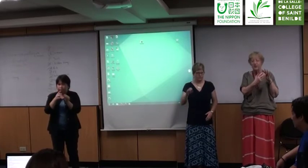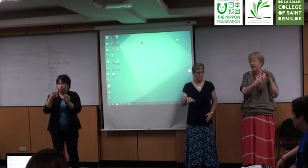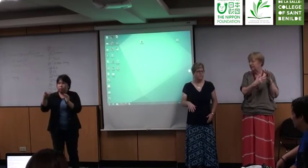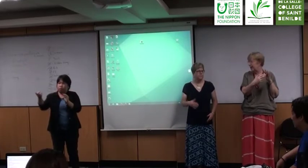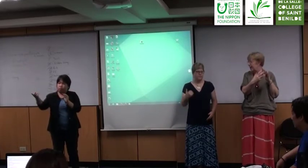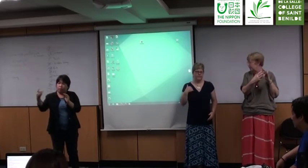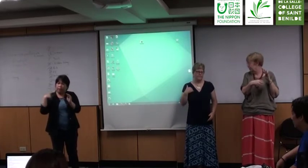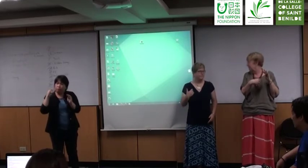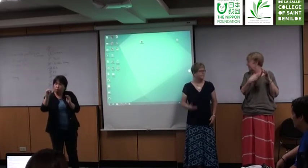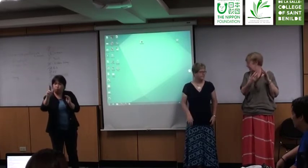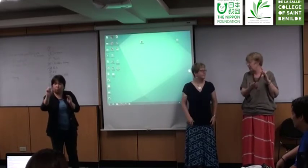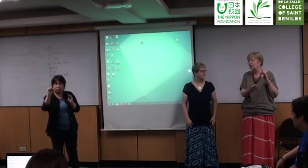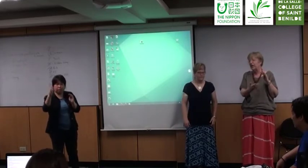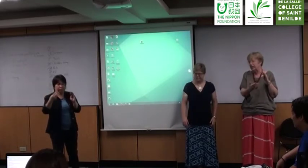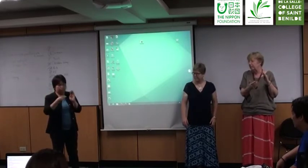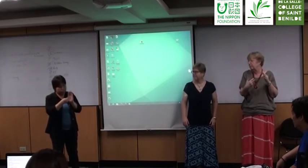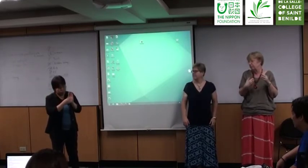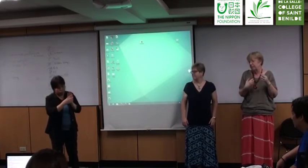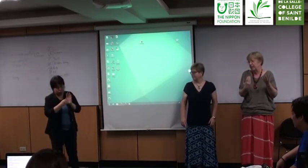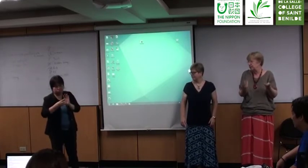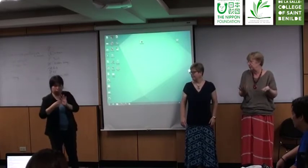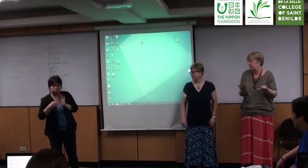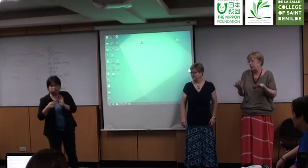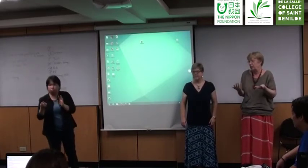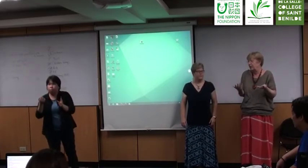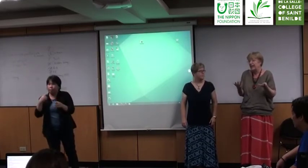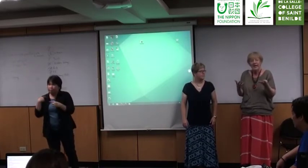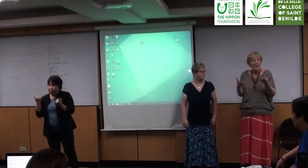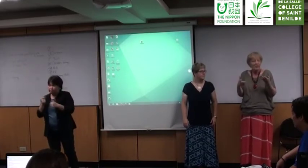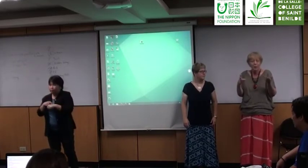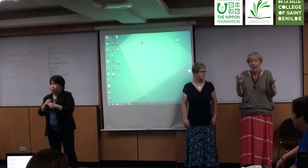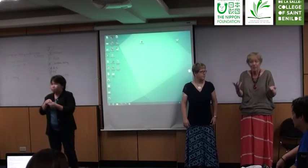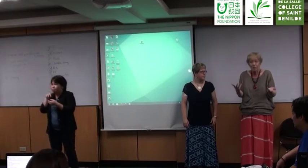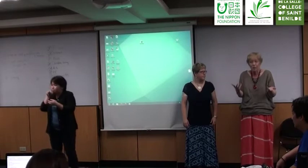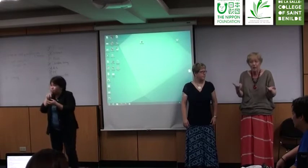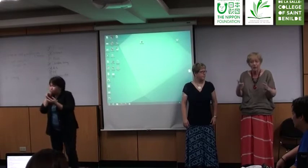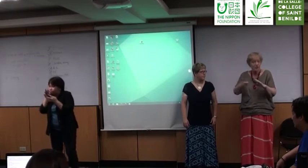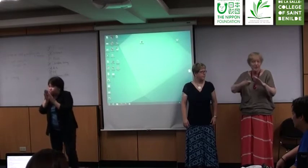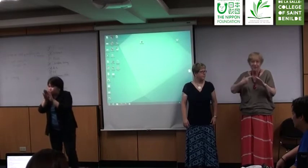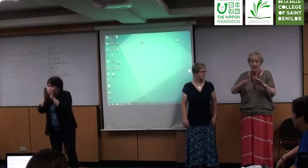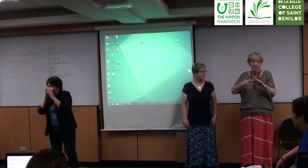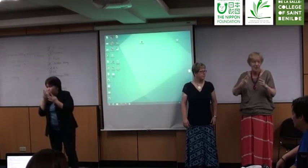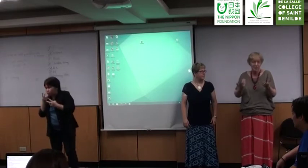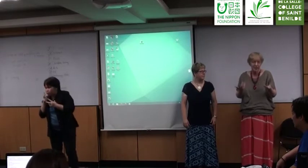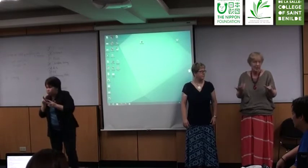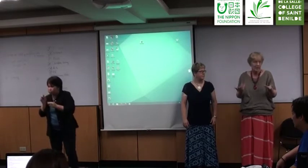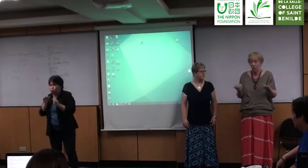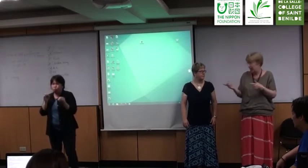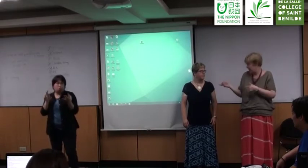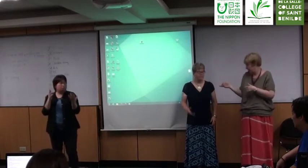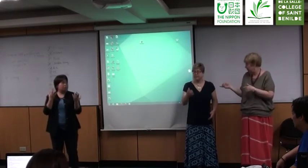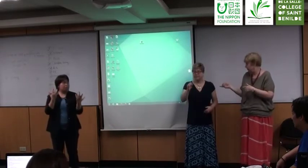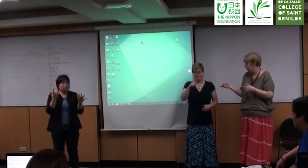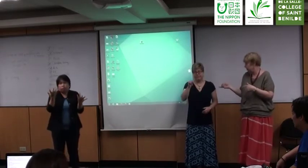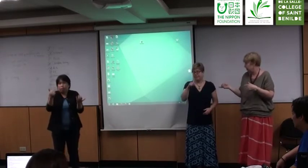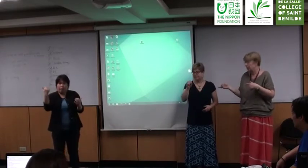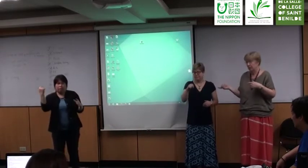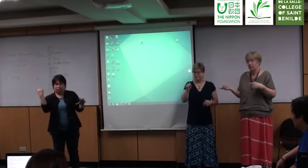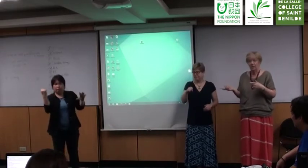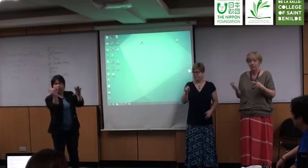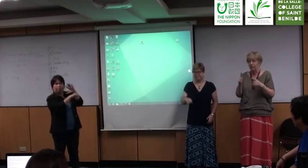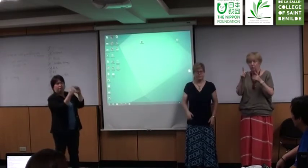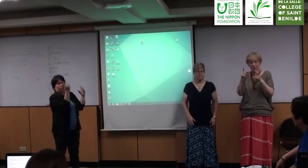and when you have time, take a look at them. And you know, if you ever want it, you just have to email me. And Susan,